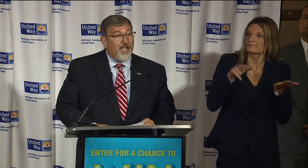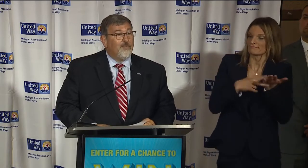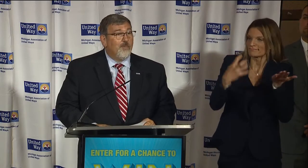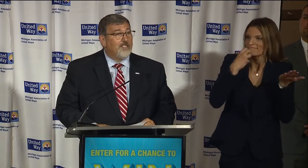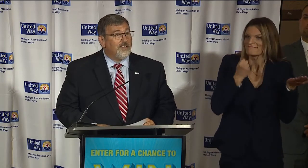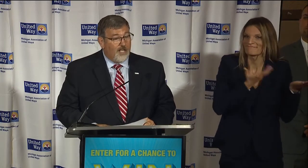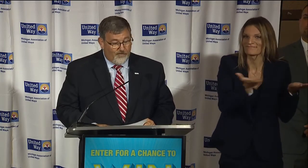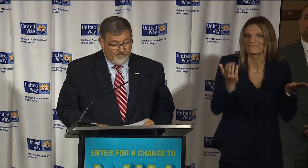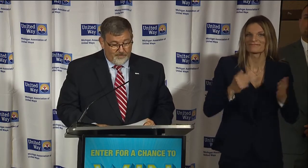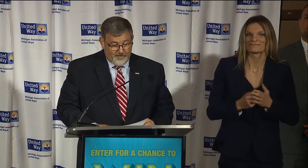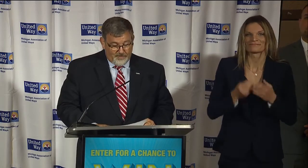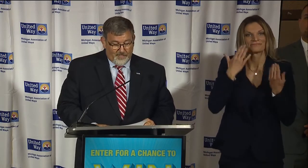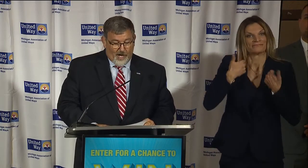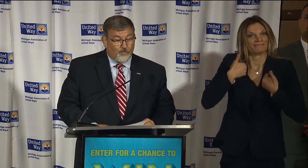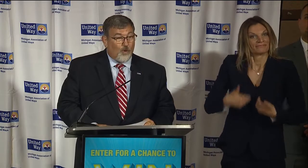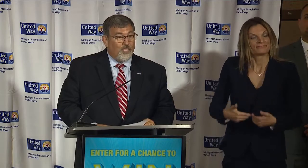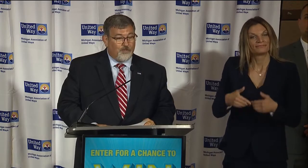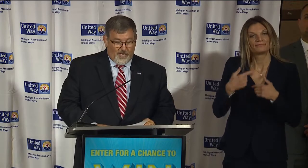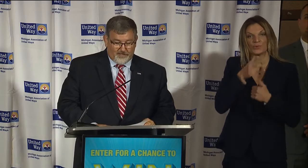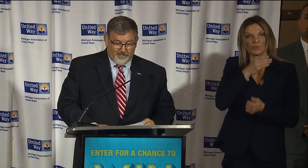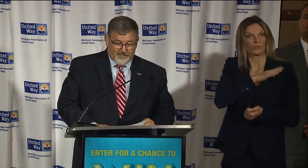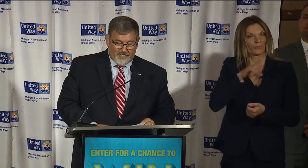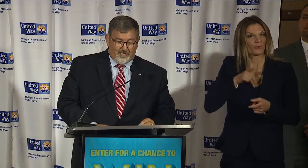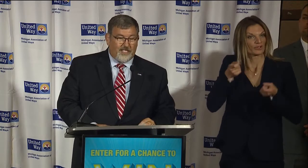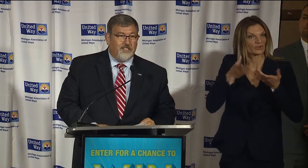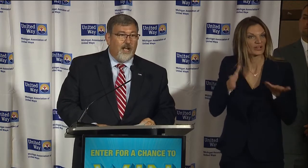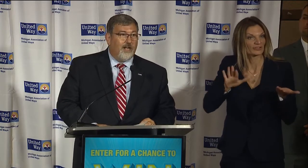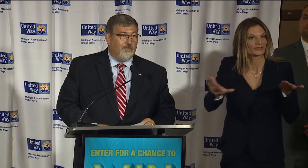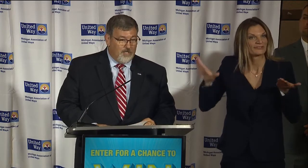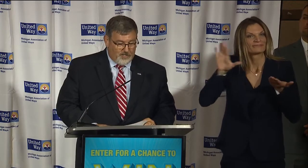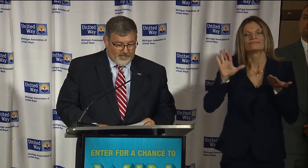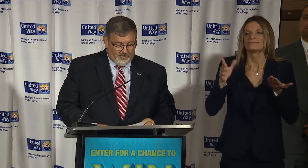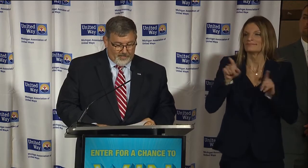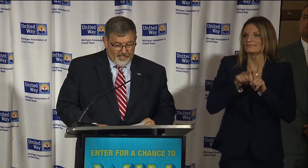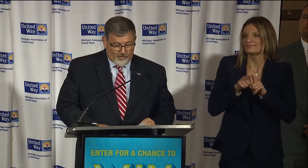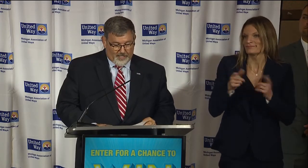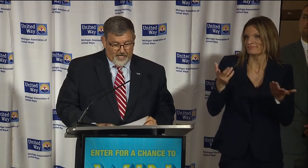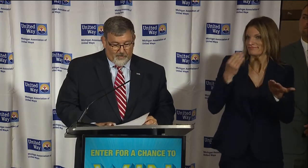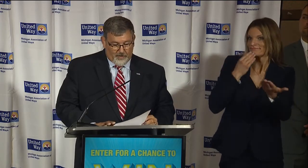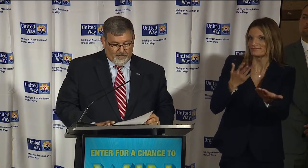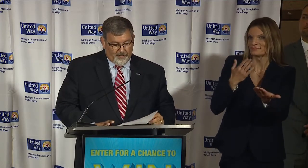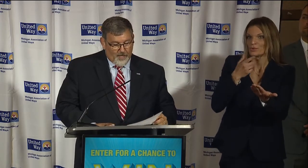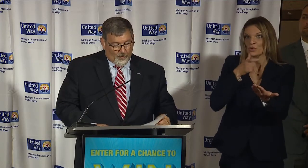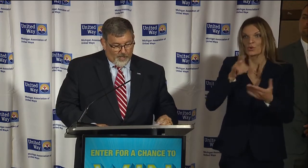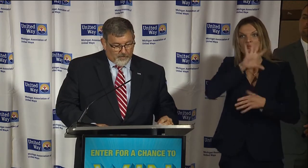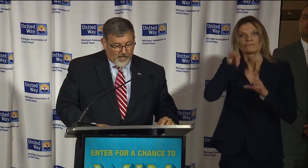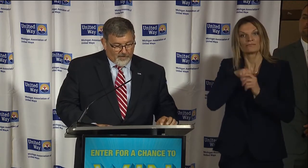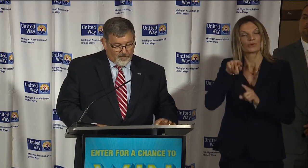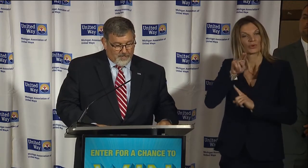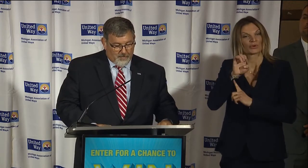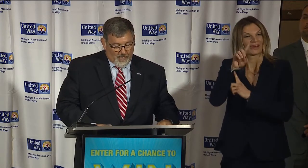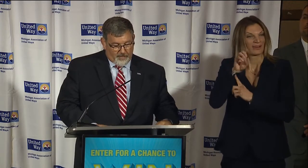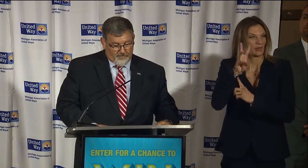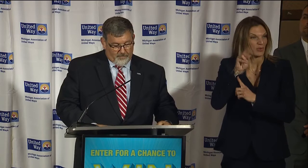On behalf of myself, our board of directors, and the entire Michigan United Way network, we are proud to be part of